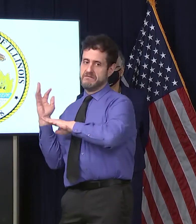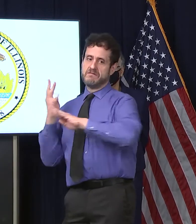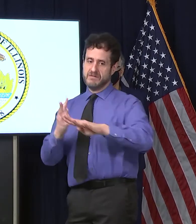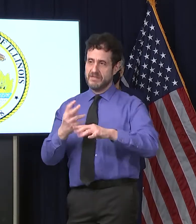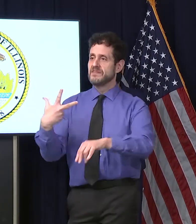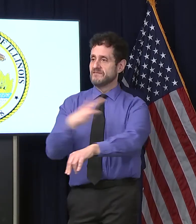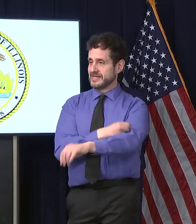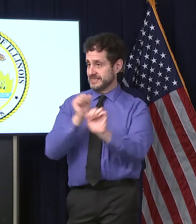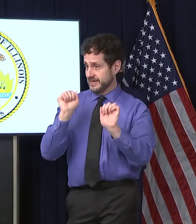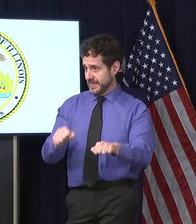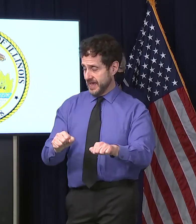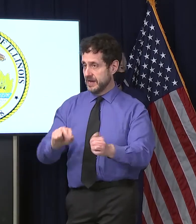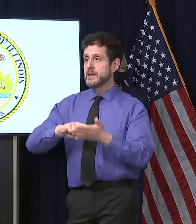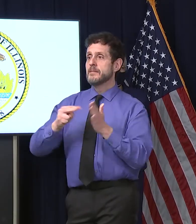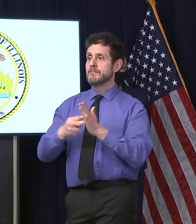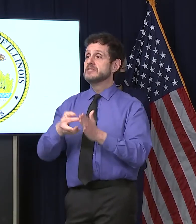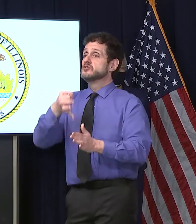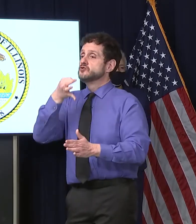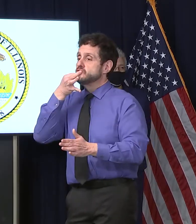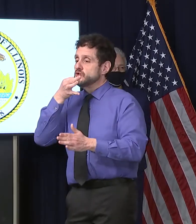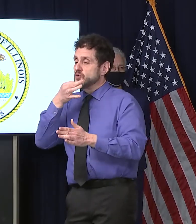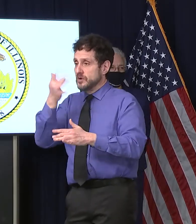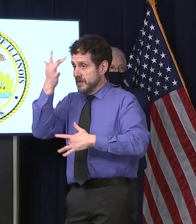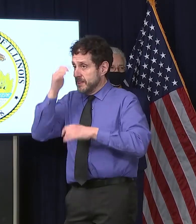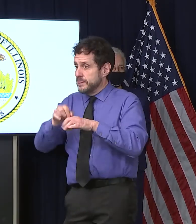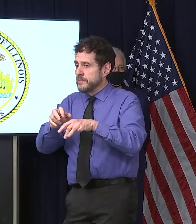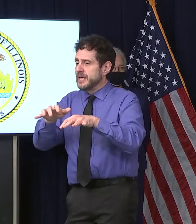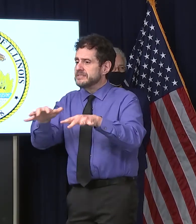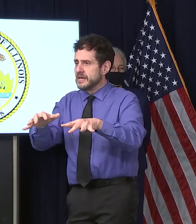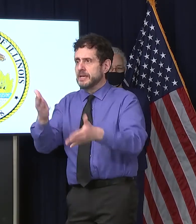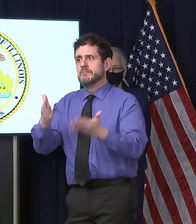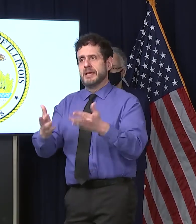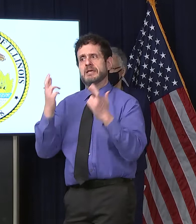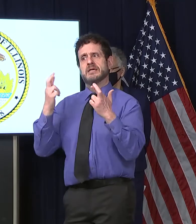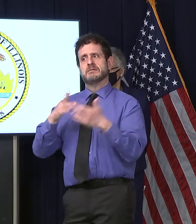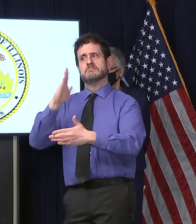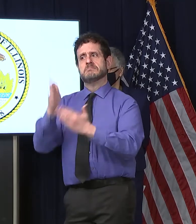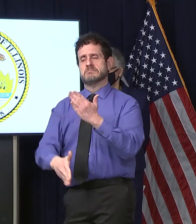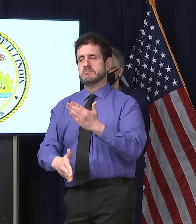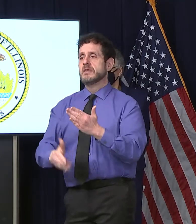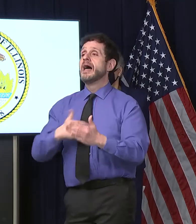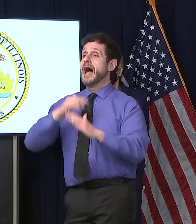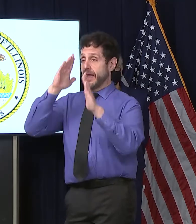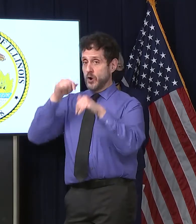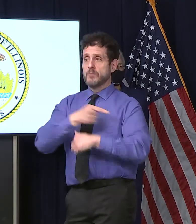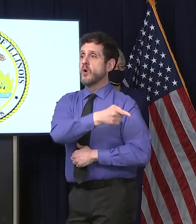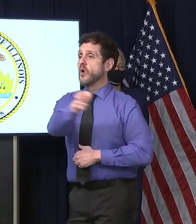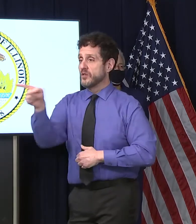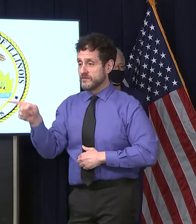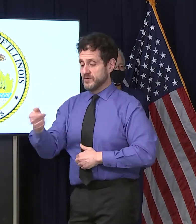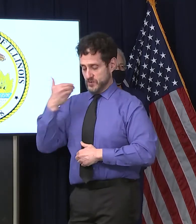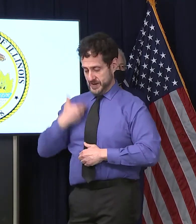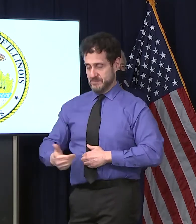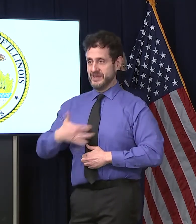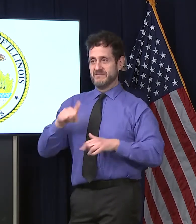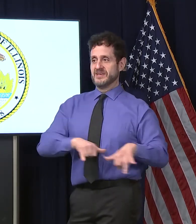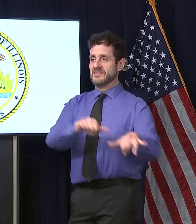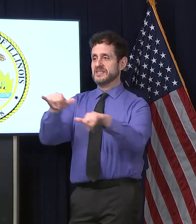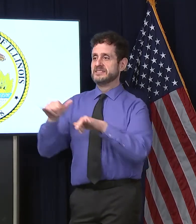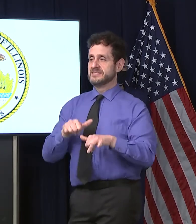to an end. I hope you're feeling what I'm feeling, and it's hope. Things are getting